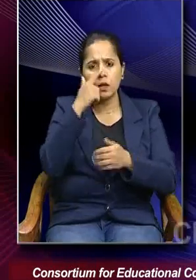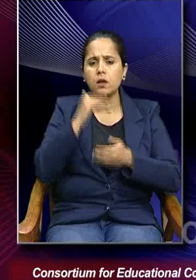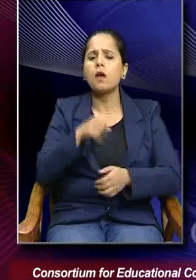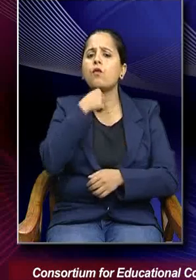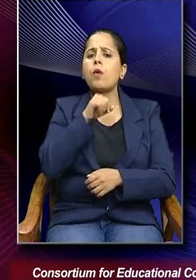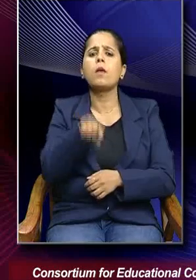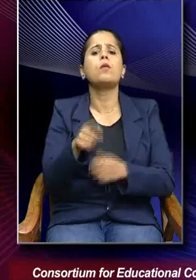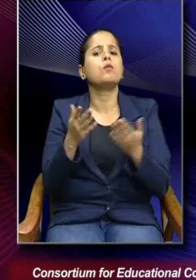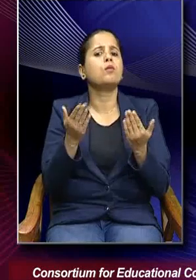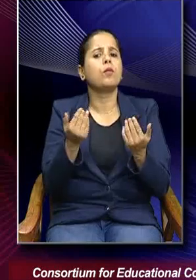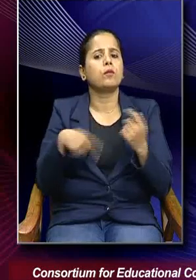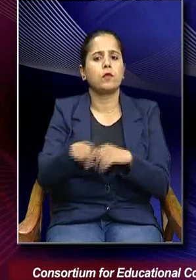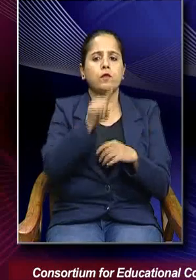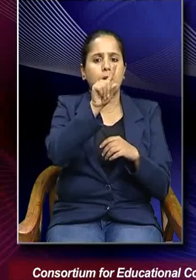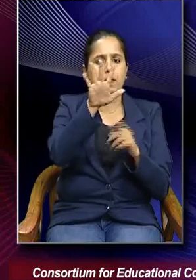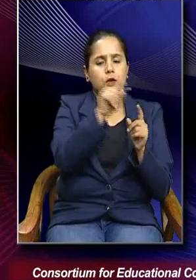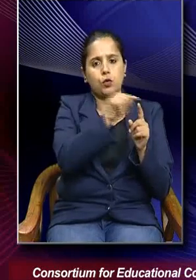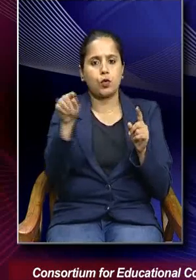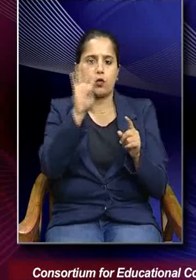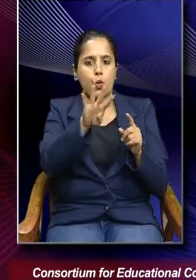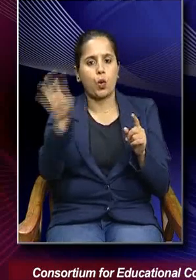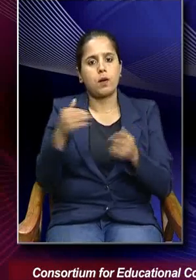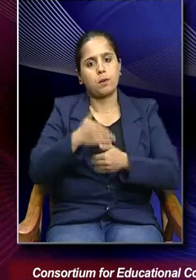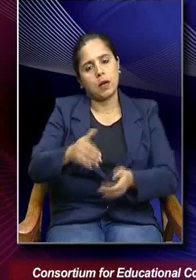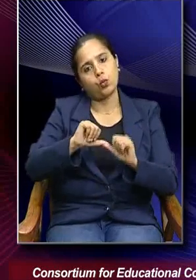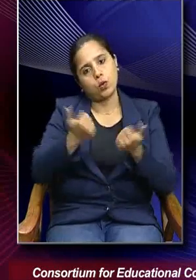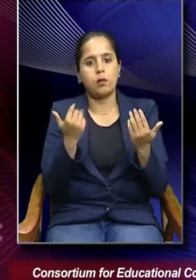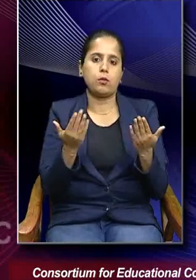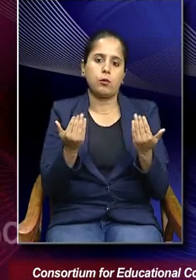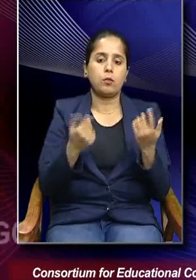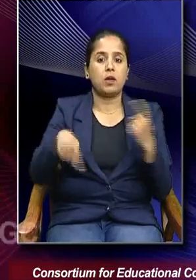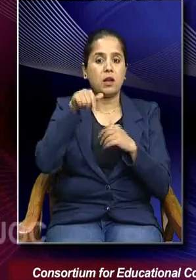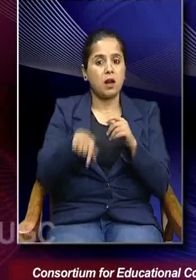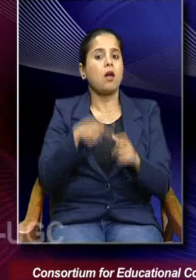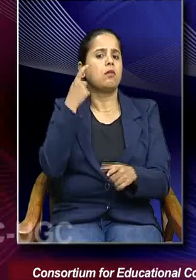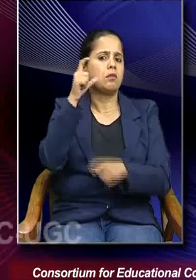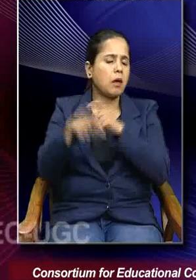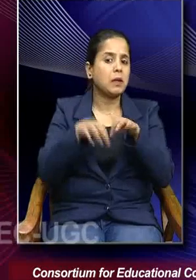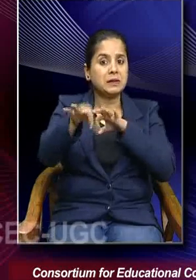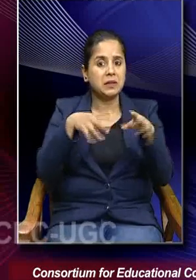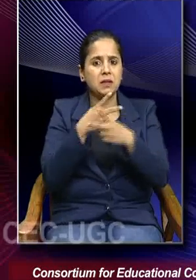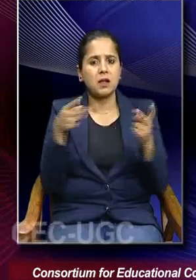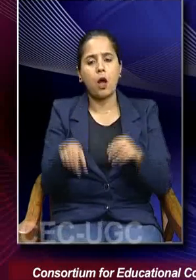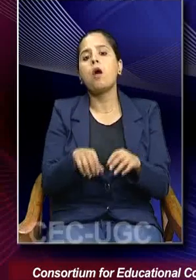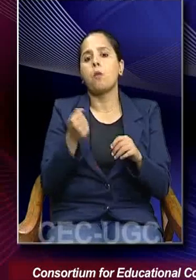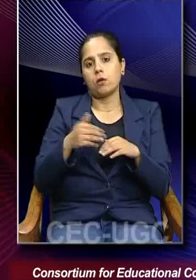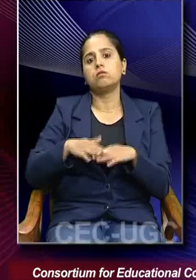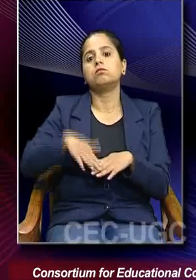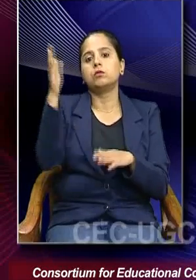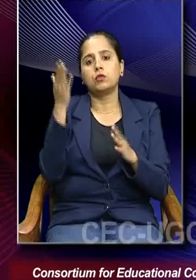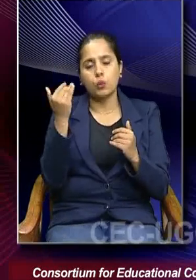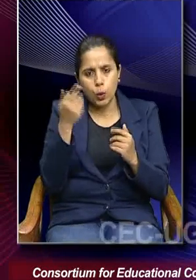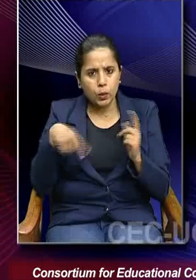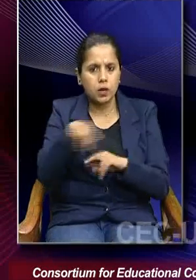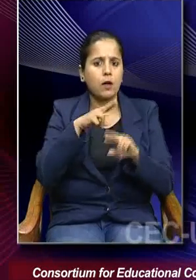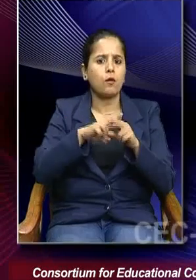of a woman? It is generally 15 to 44. Due to industrialization, urbanization, they can be increased. It could be